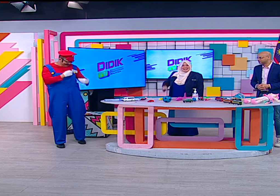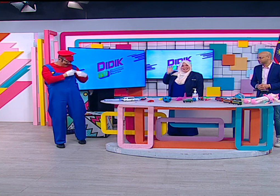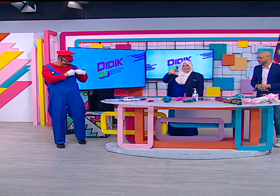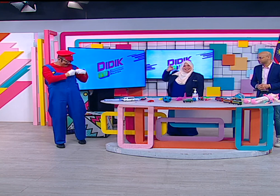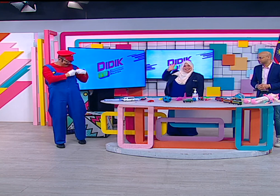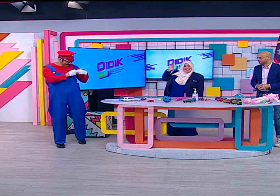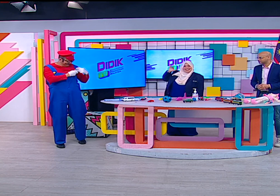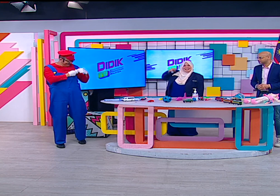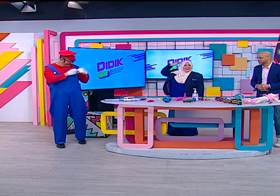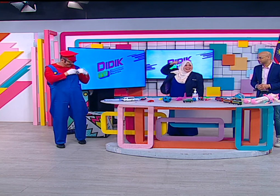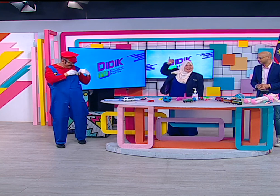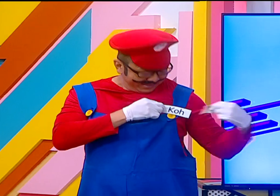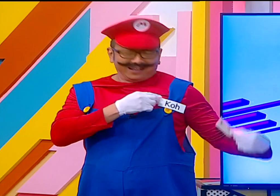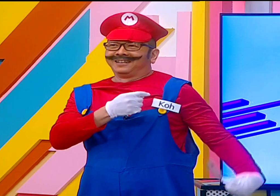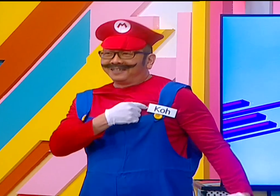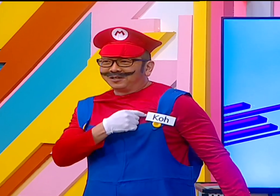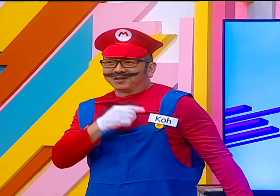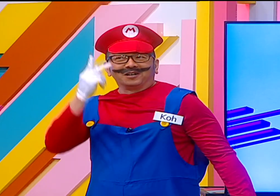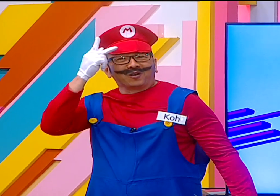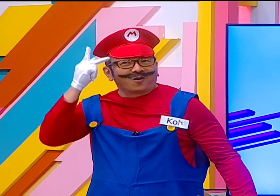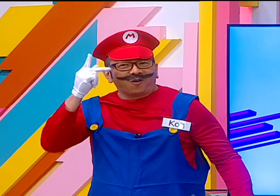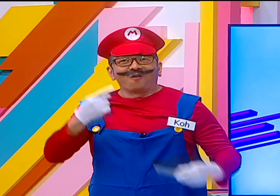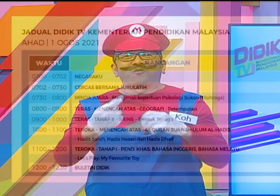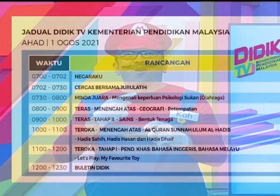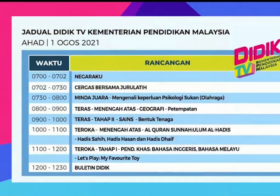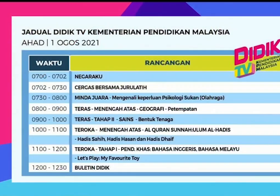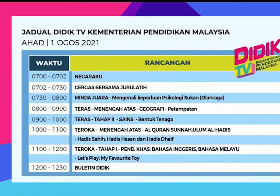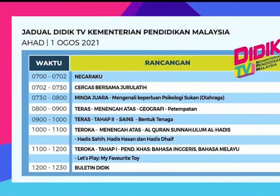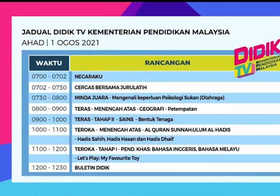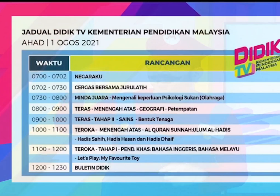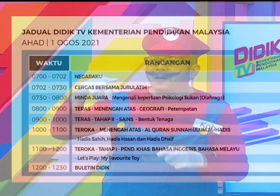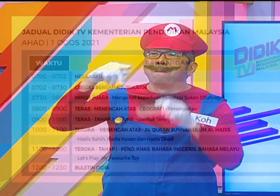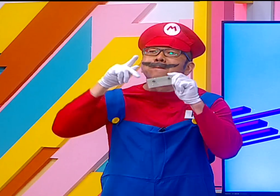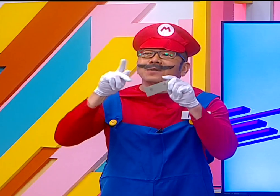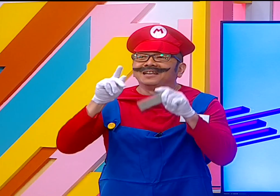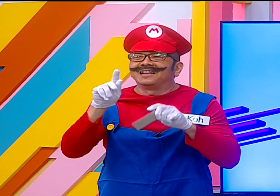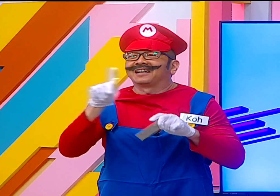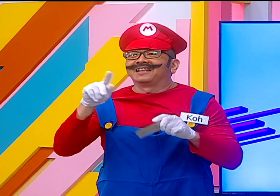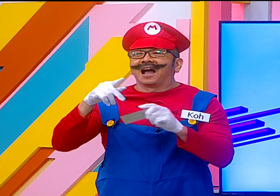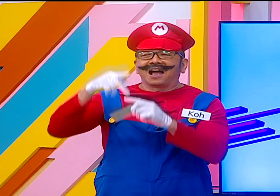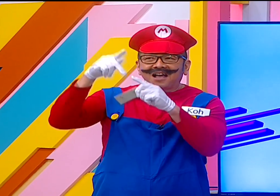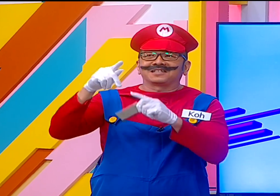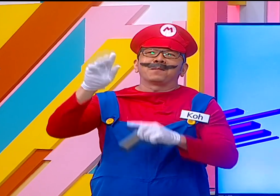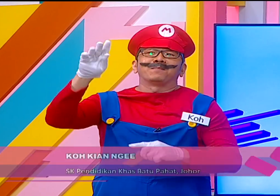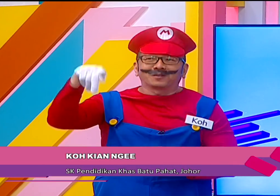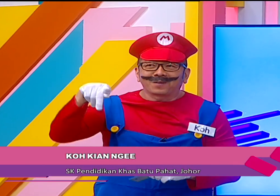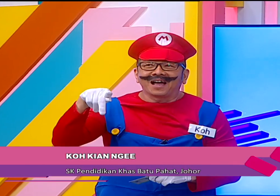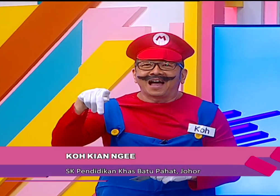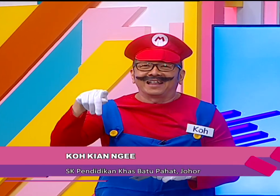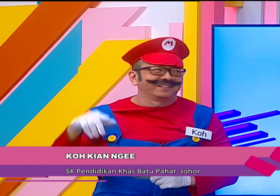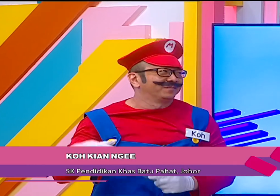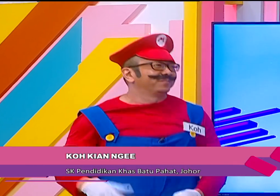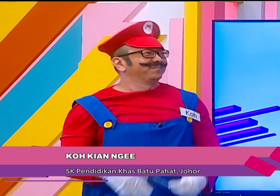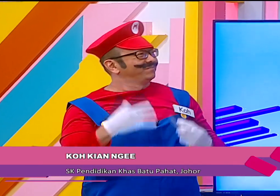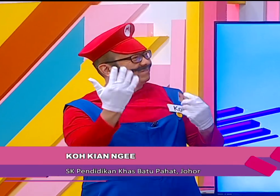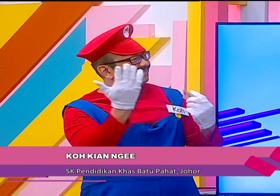No. I am Teacher Ko from SK Pendidikan Khas Batu